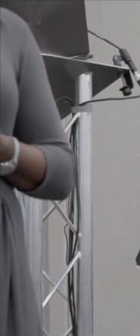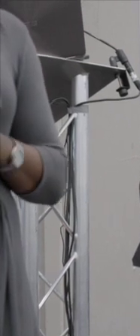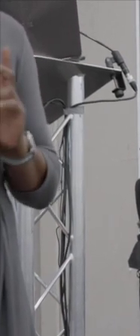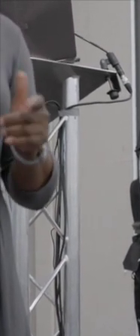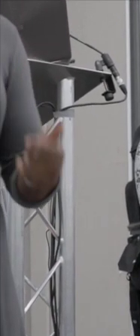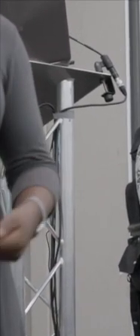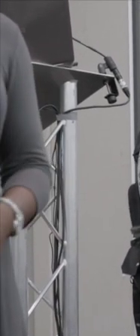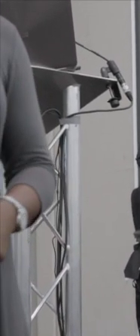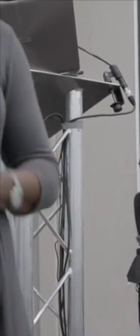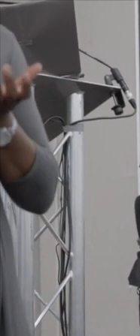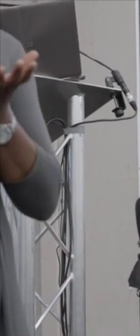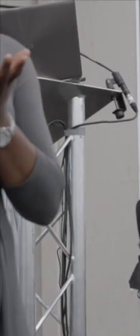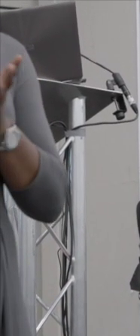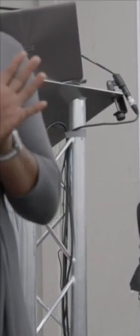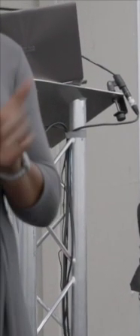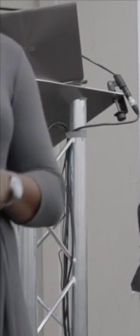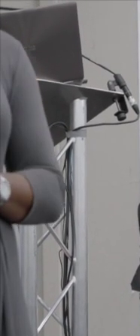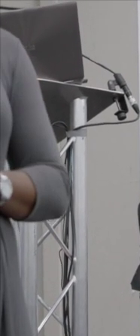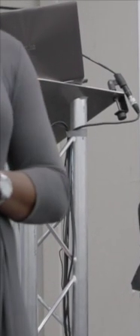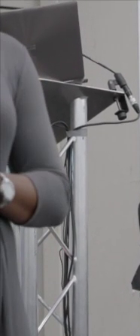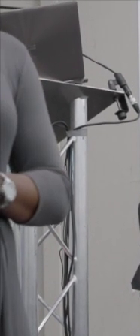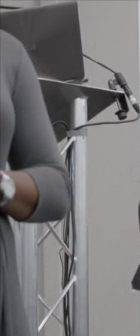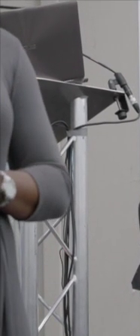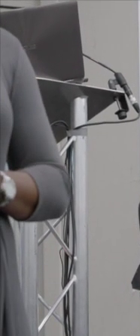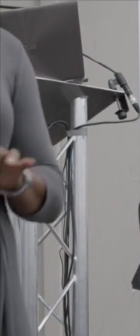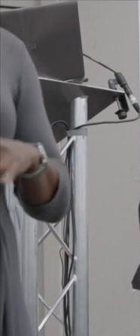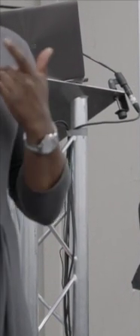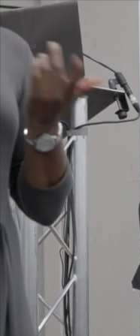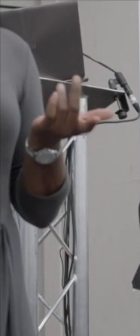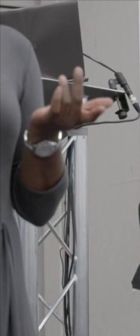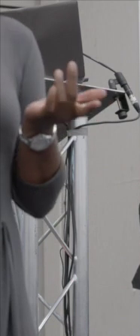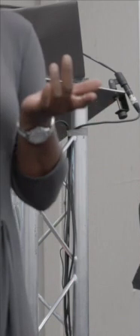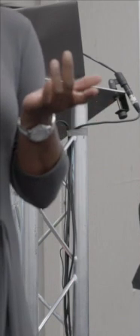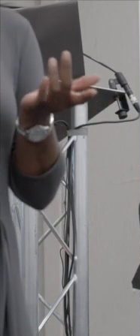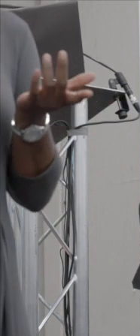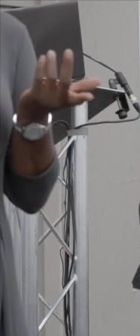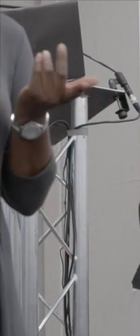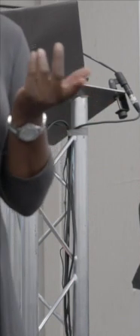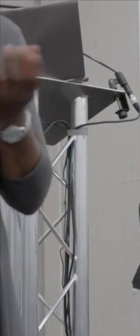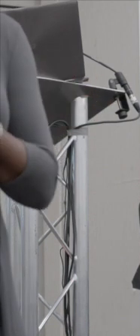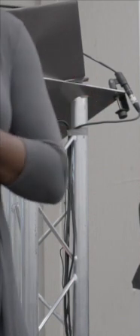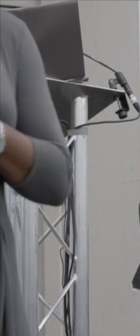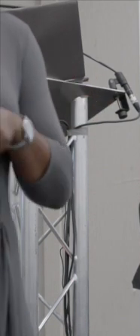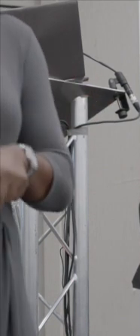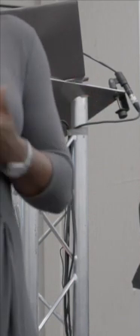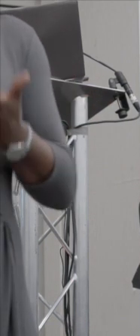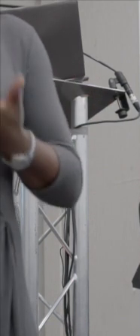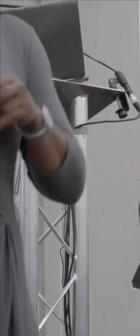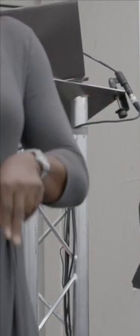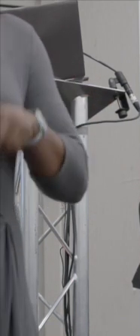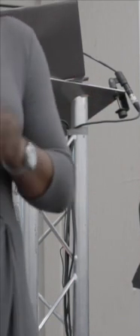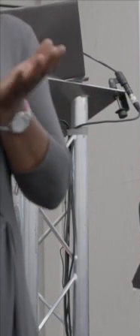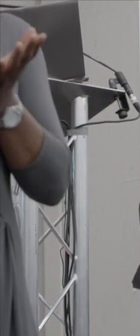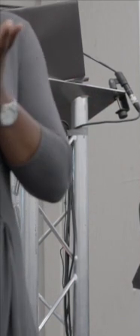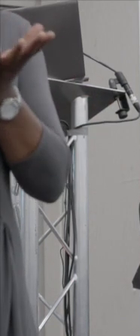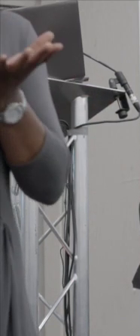I'm Lucy, I'm 23, and my life revolves around my assistant's dog Molly, who couldn't be here today, sadly, and